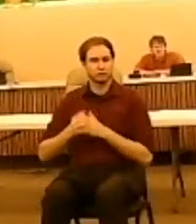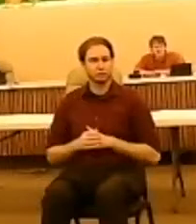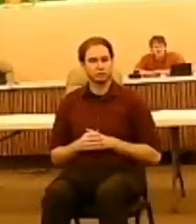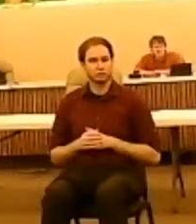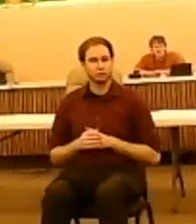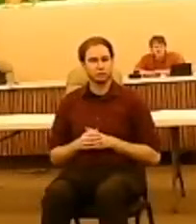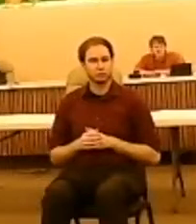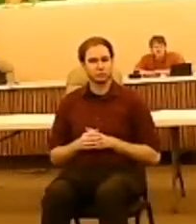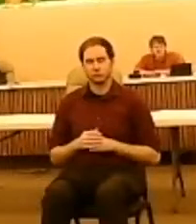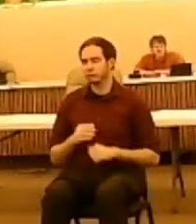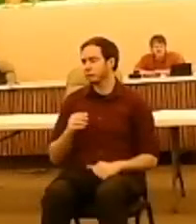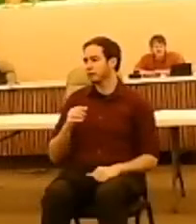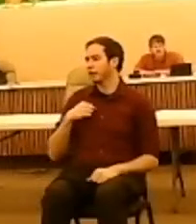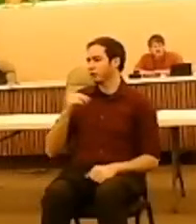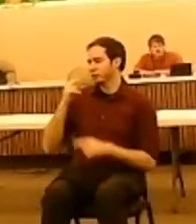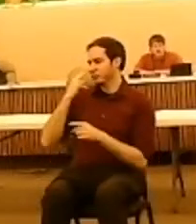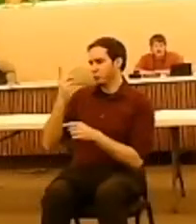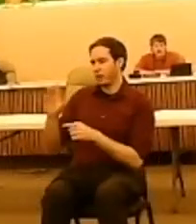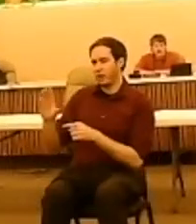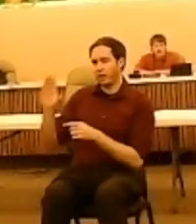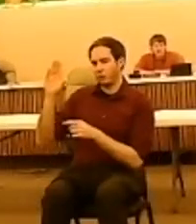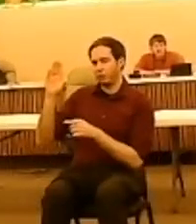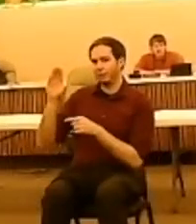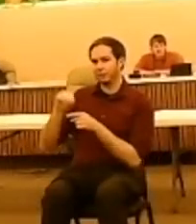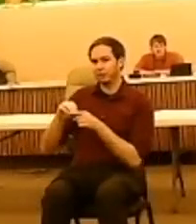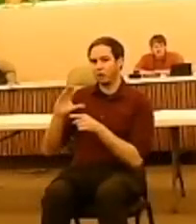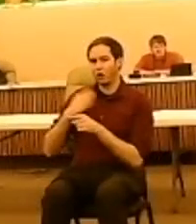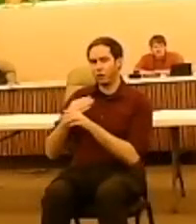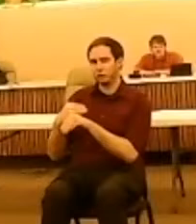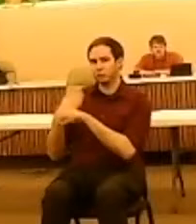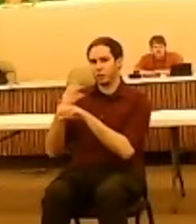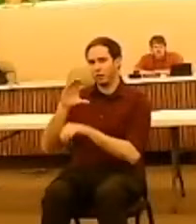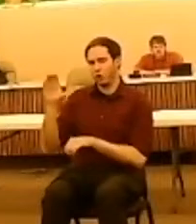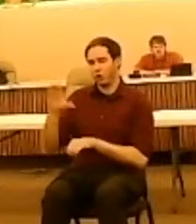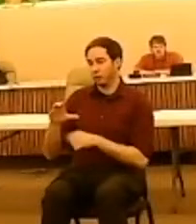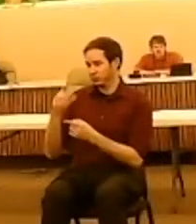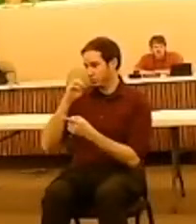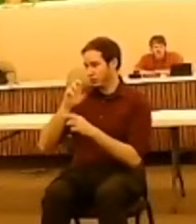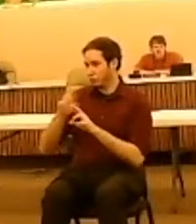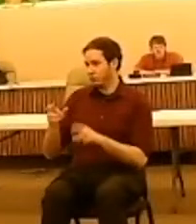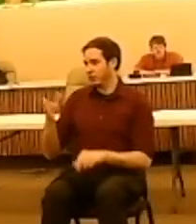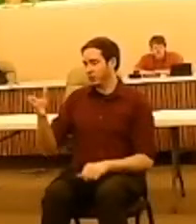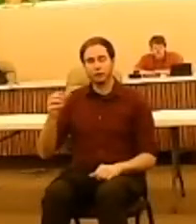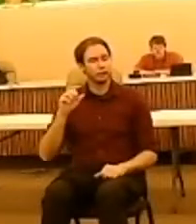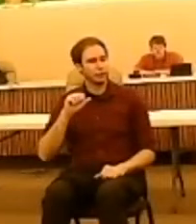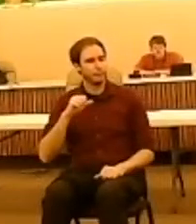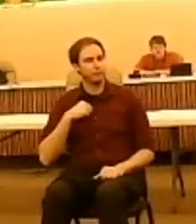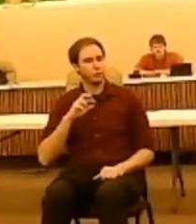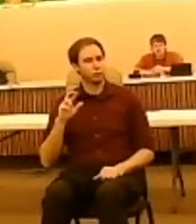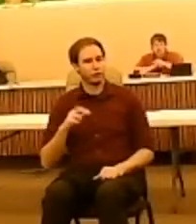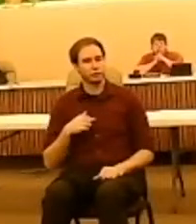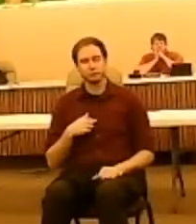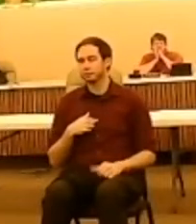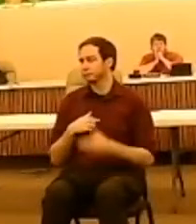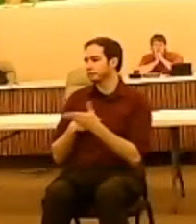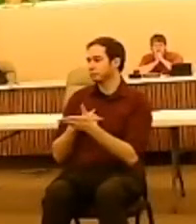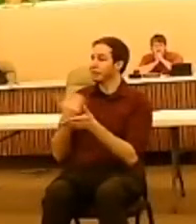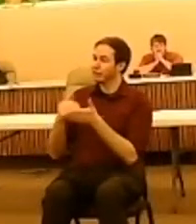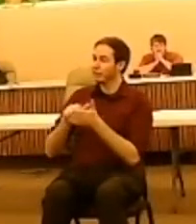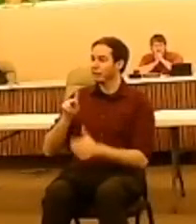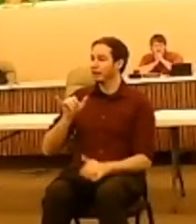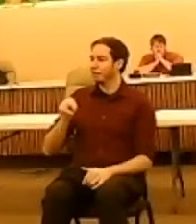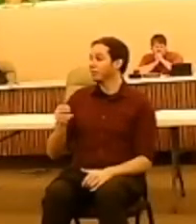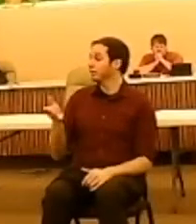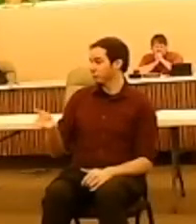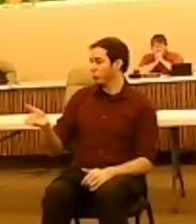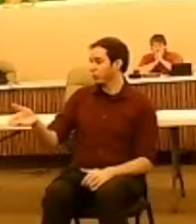I do have a hand raised in our virtual audience, if you're ready. I am. It's Kevin again. Here we